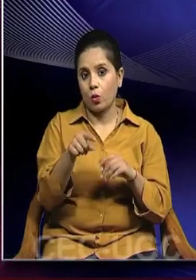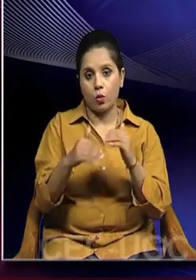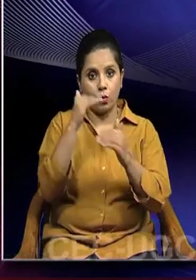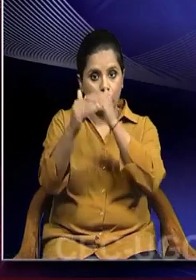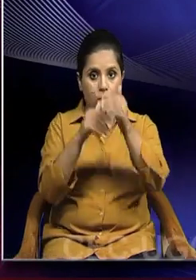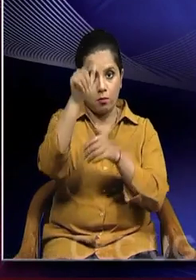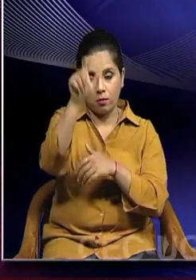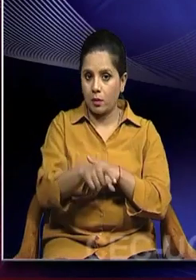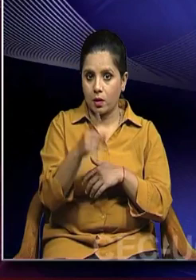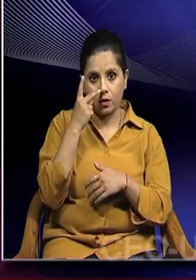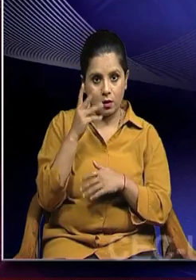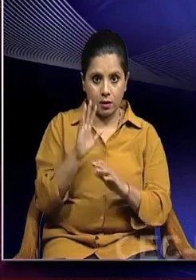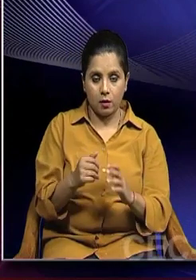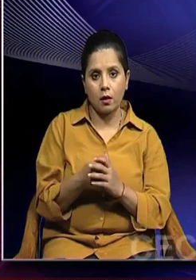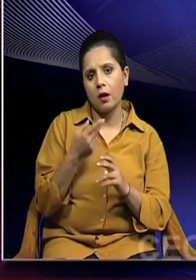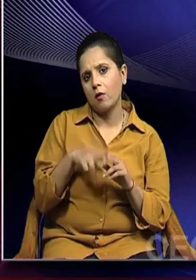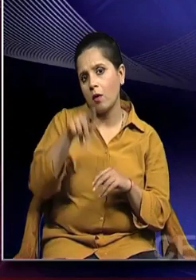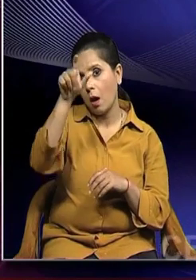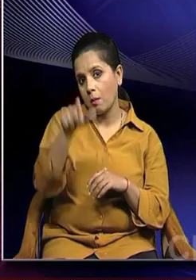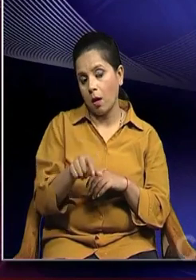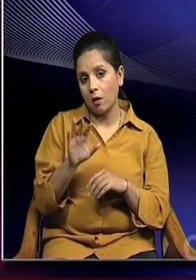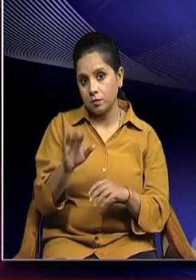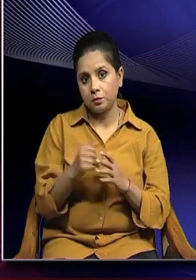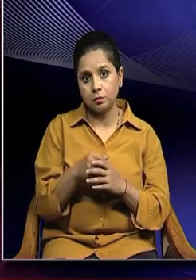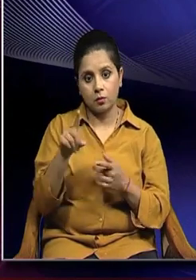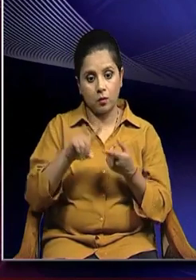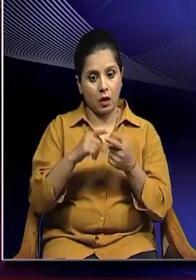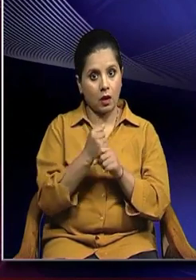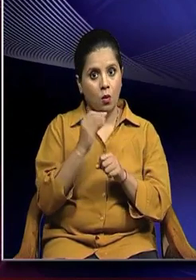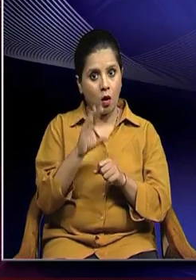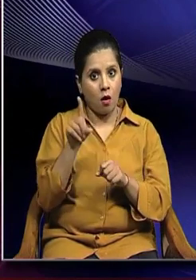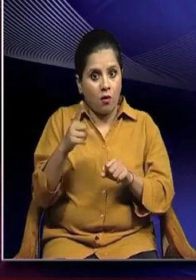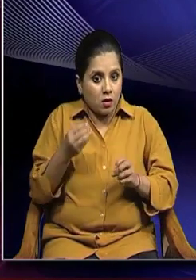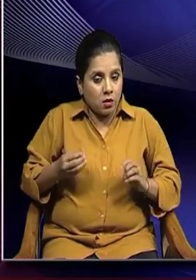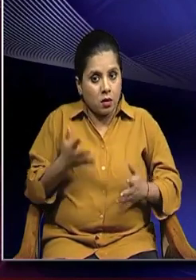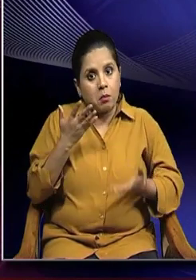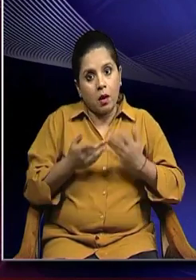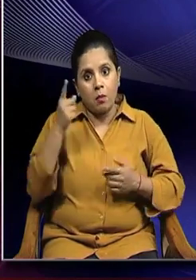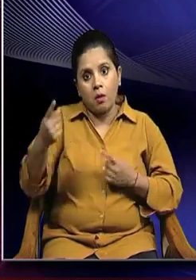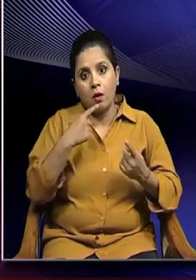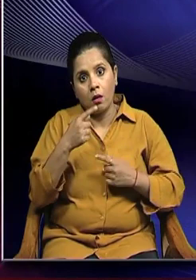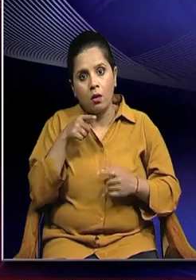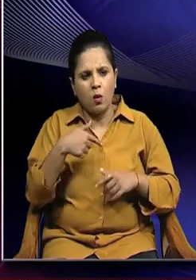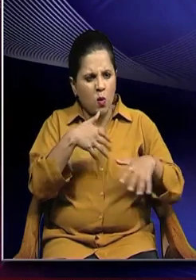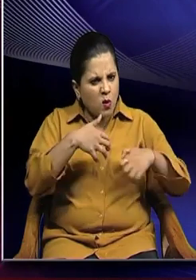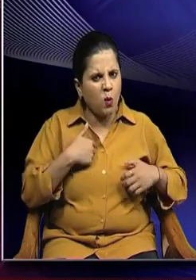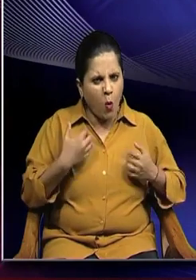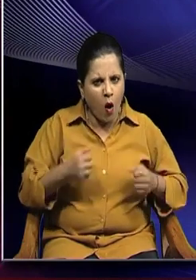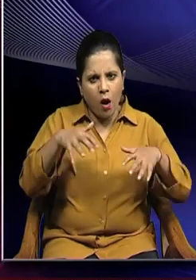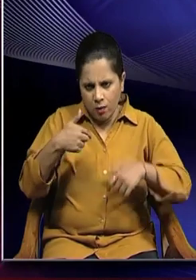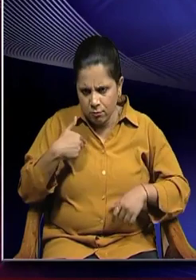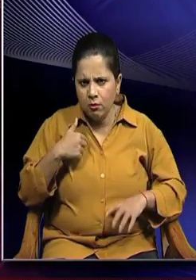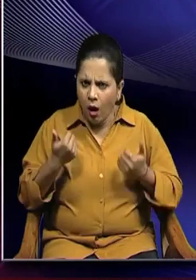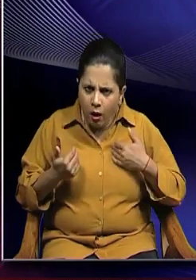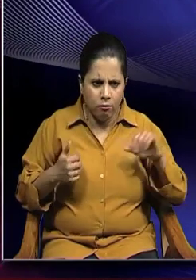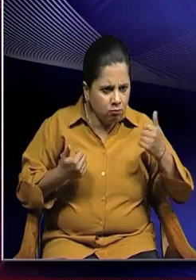of a person, if a person is at the ego level, he or she will talk about grabbing only,